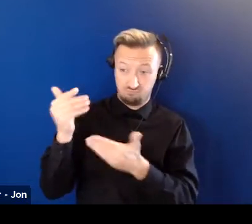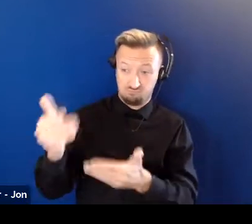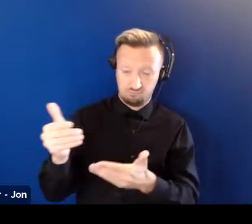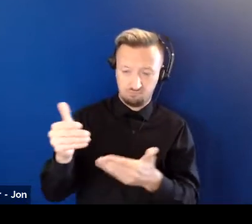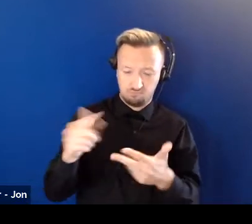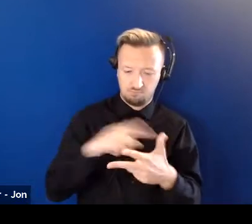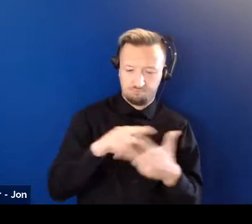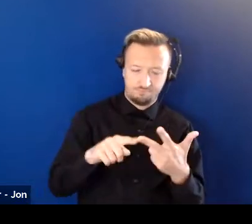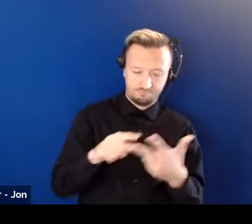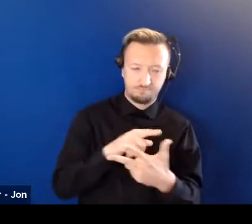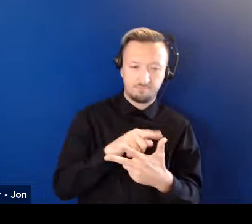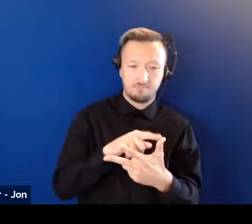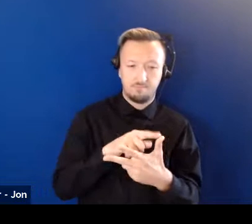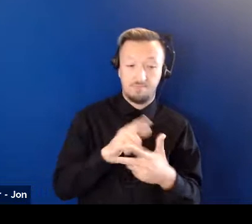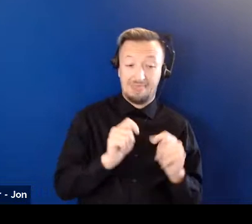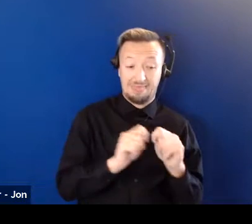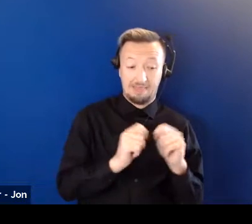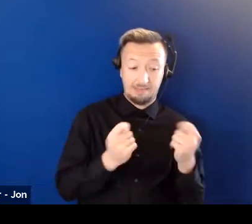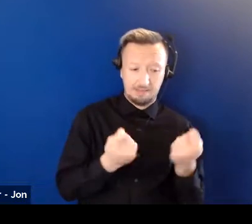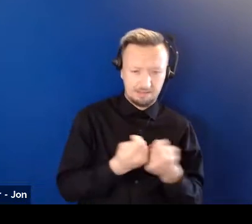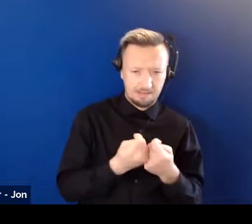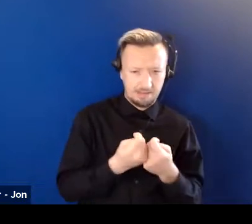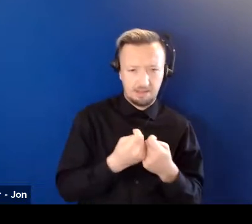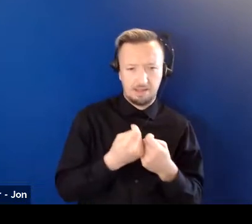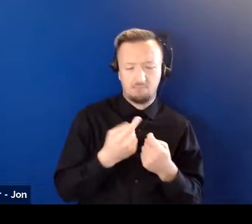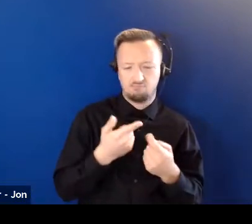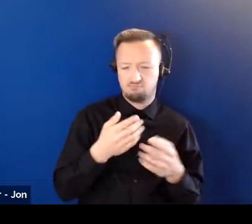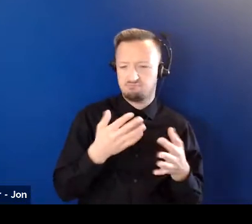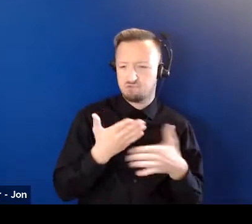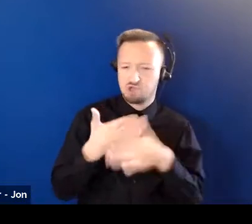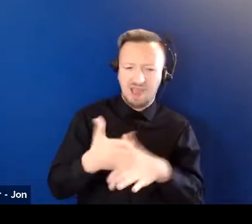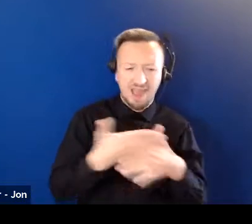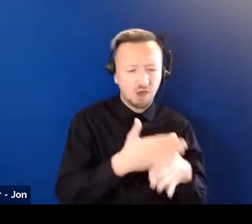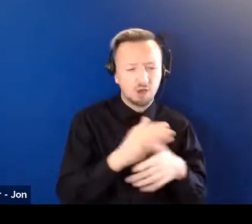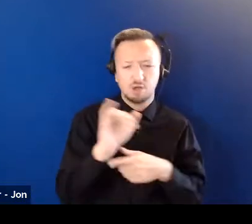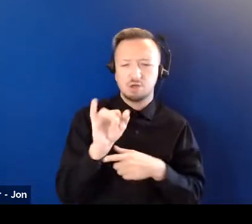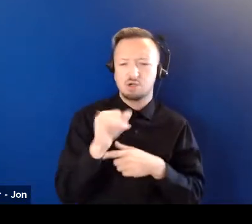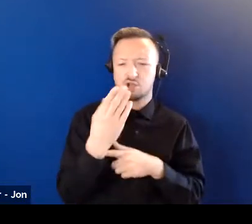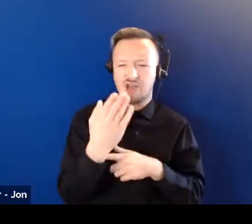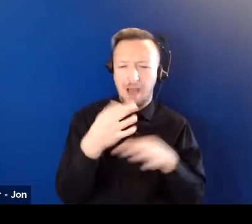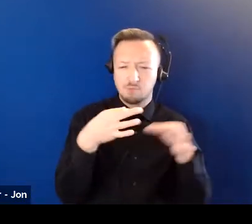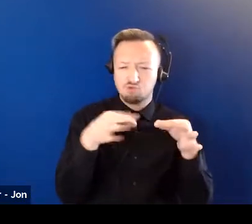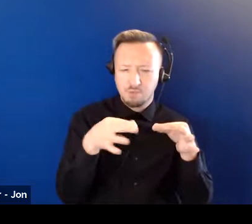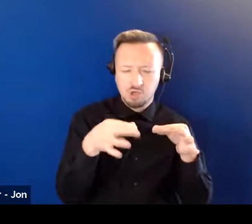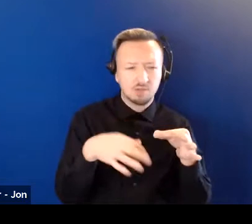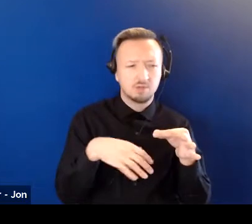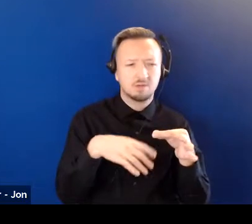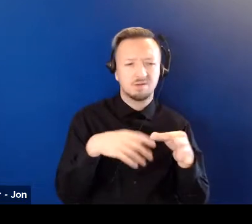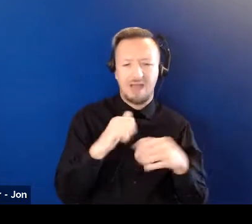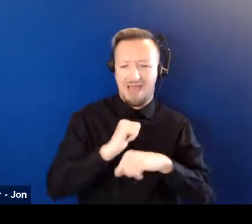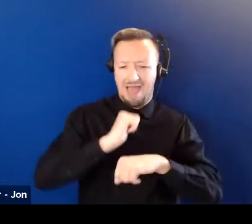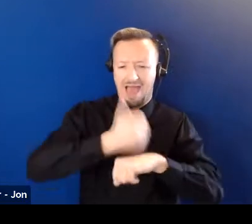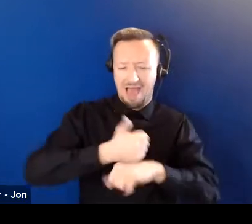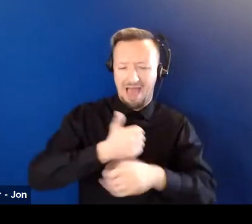that the team has readily shared job descriptions and helped each other create the infrastructure,